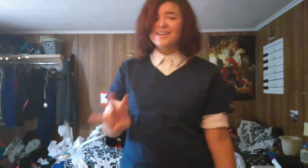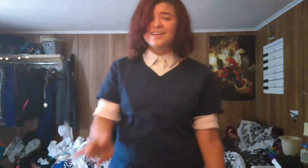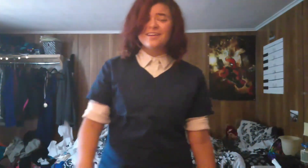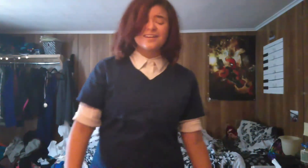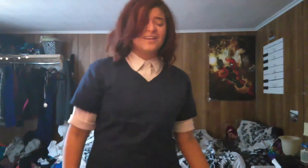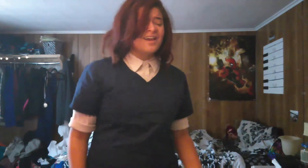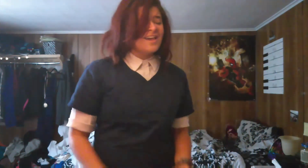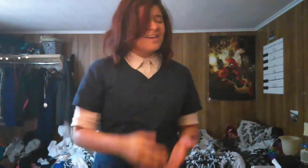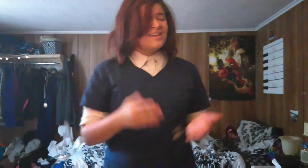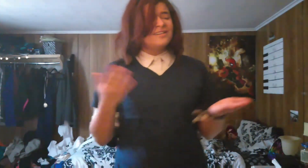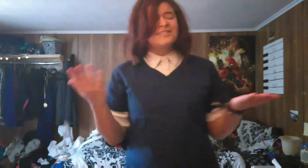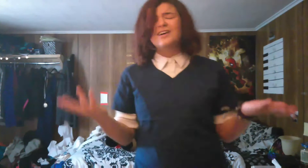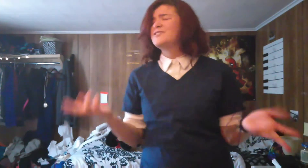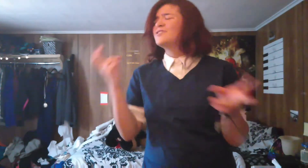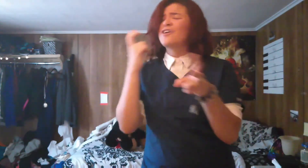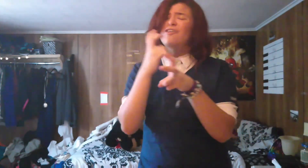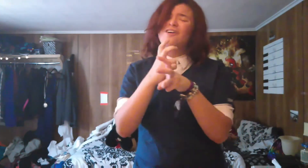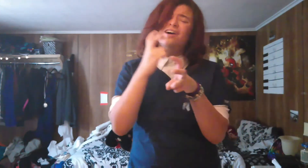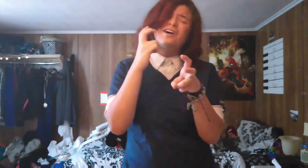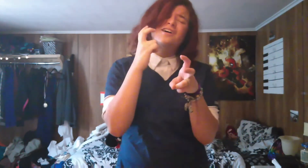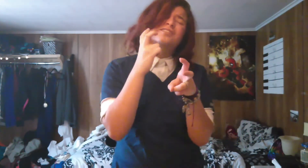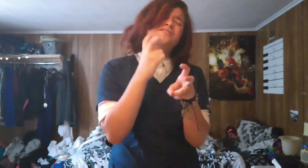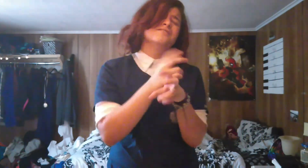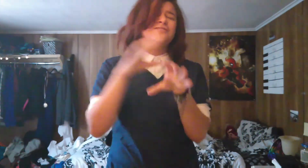17? Is that so hard?